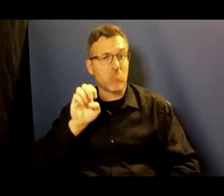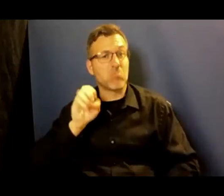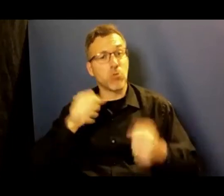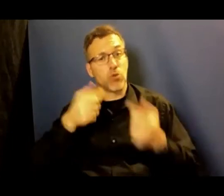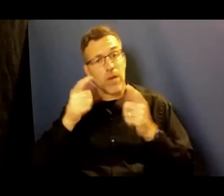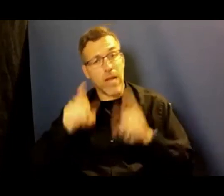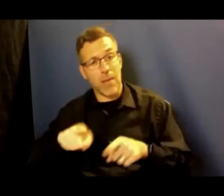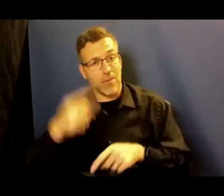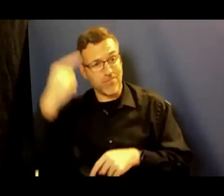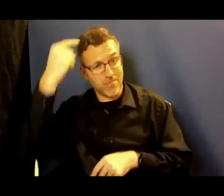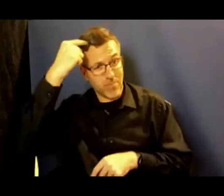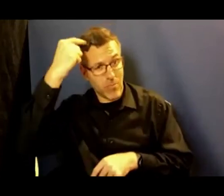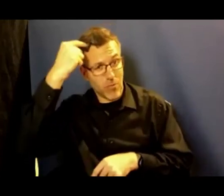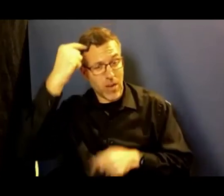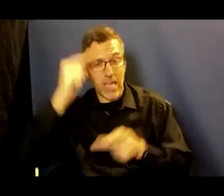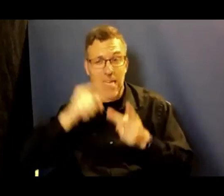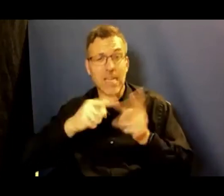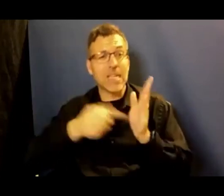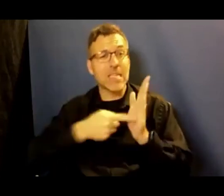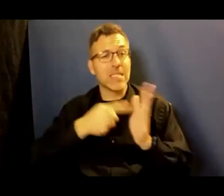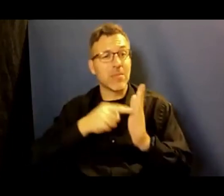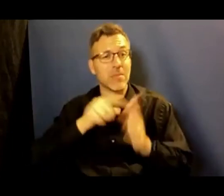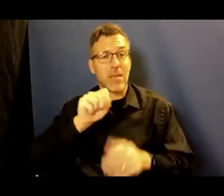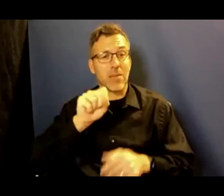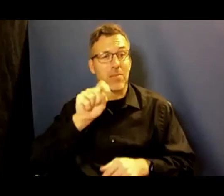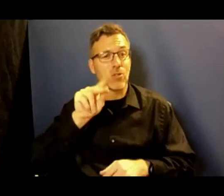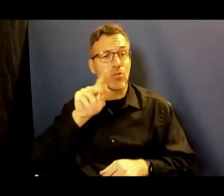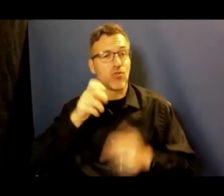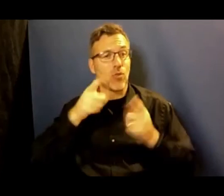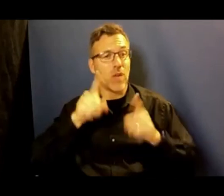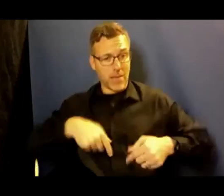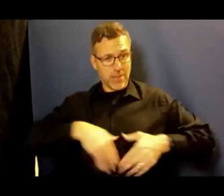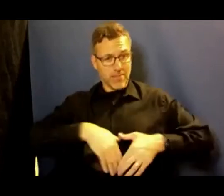have it in their gastrointestinal system, so their bowels infarct.